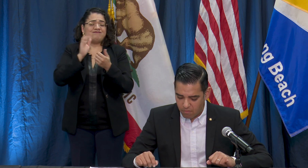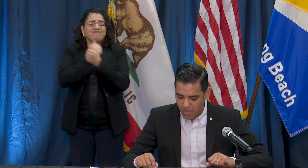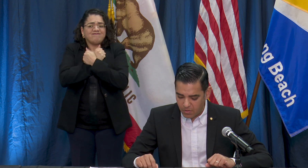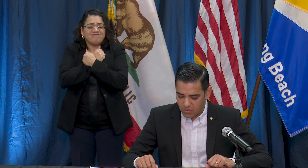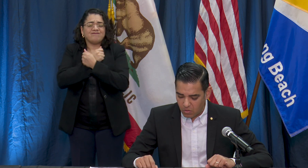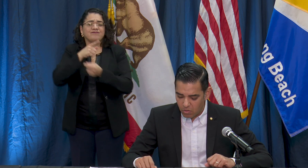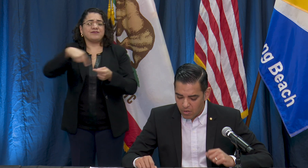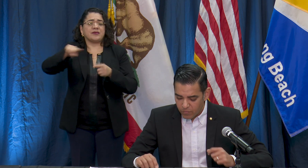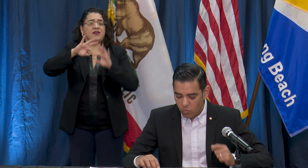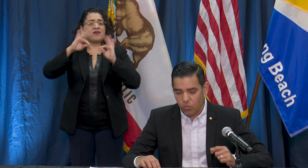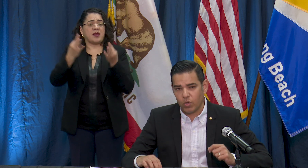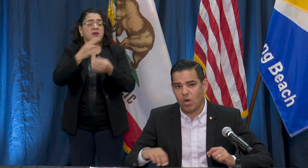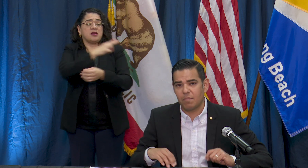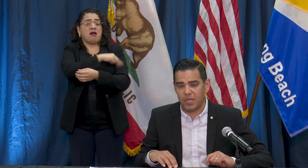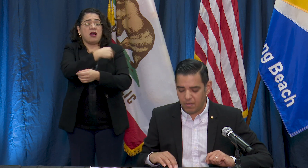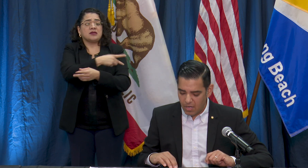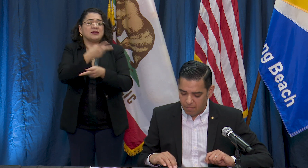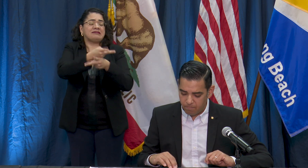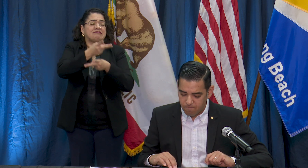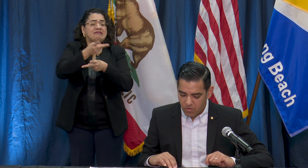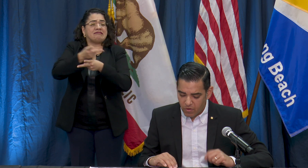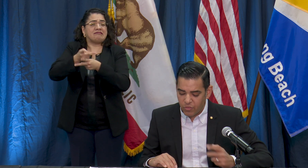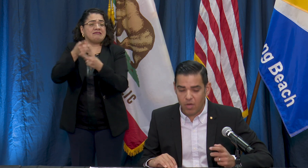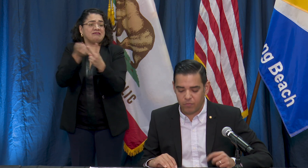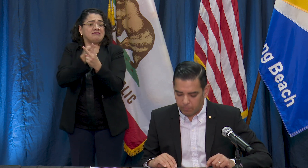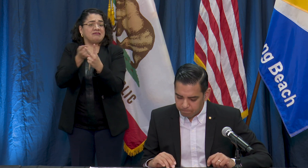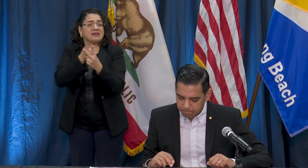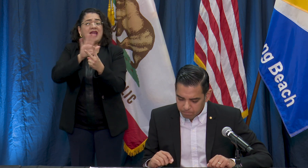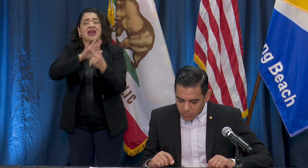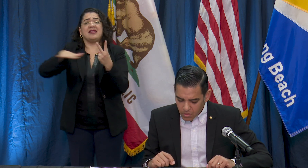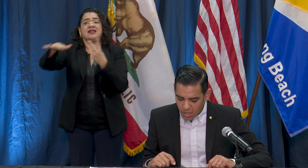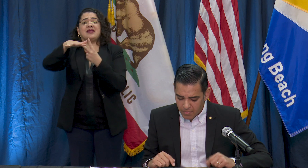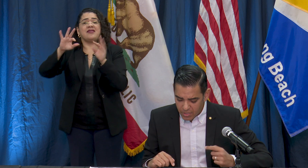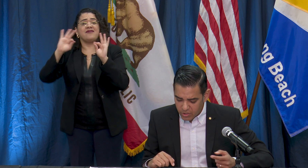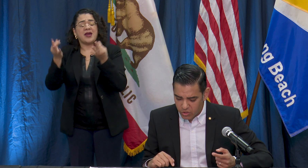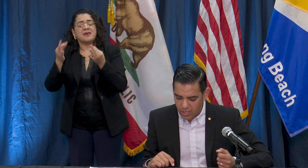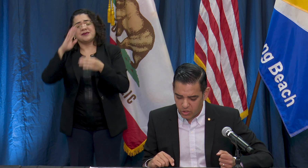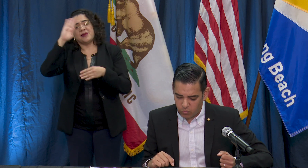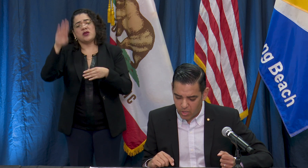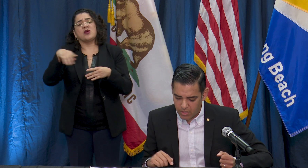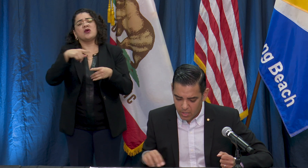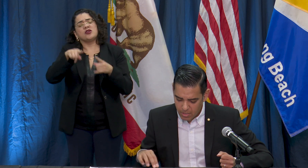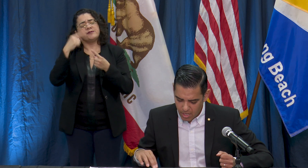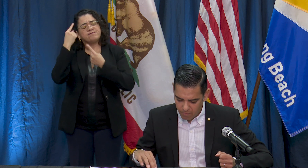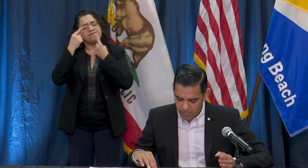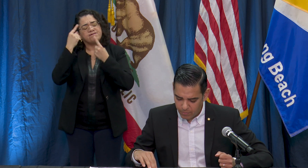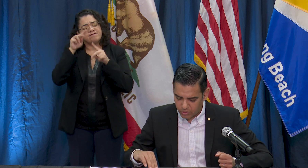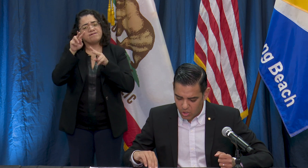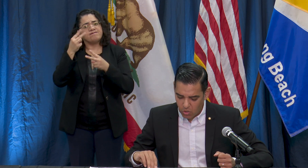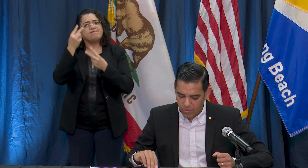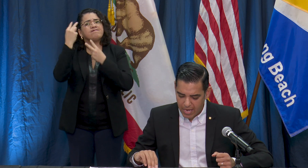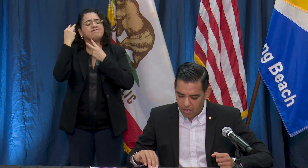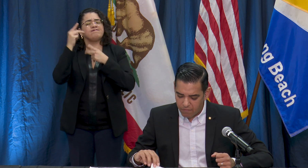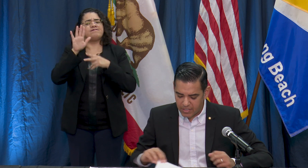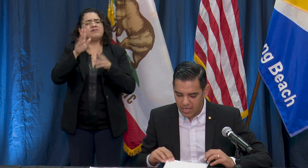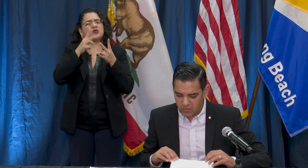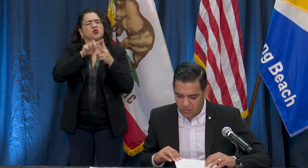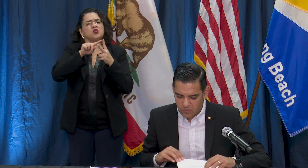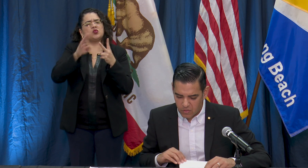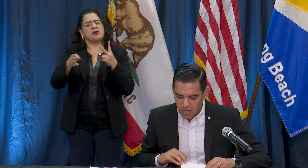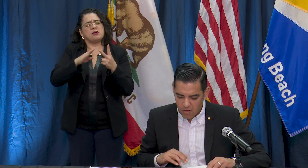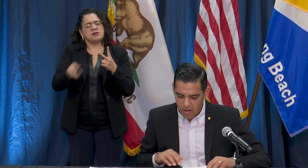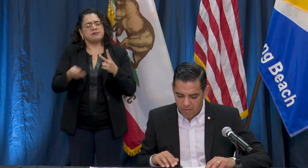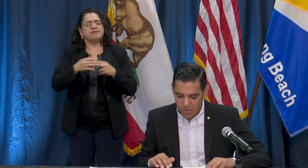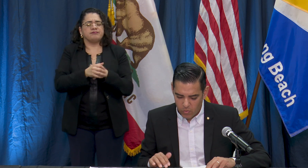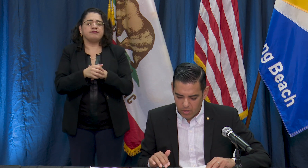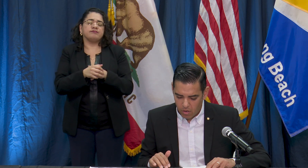taking care of them. And so we want to be very thoughtful. In addition, I just want people to know that of the